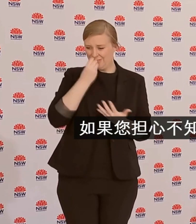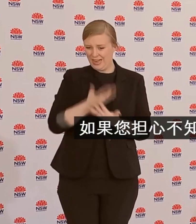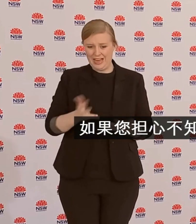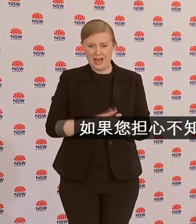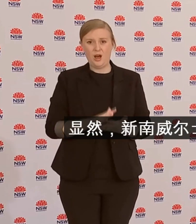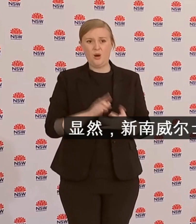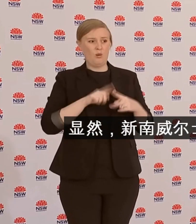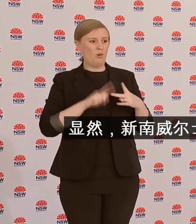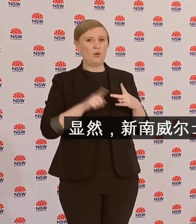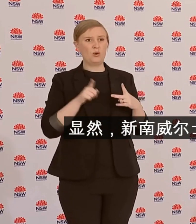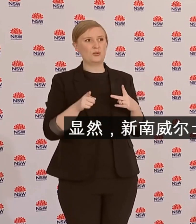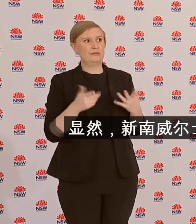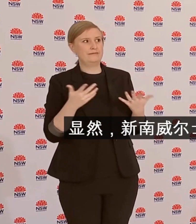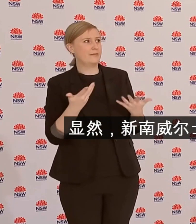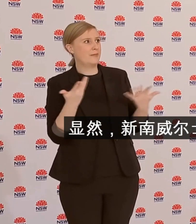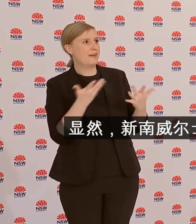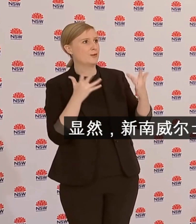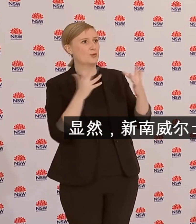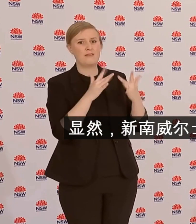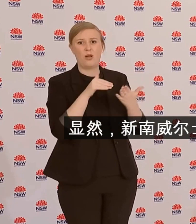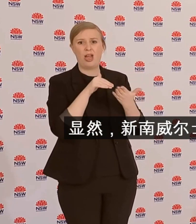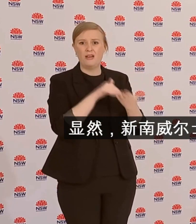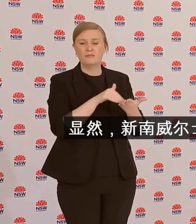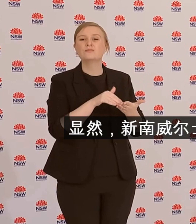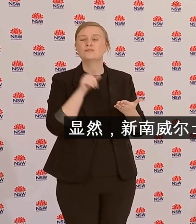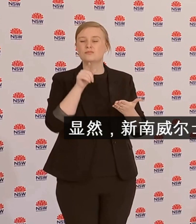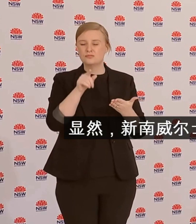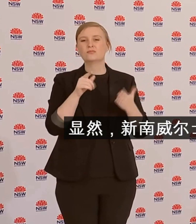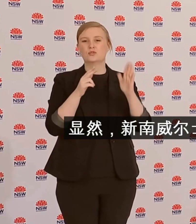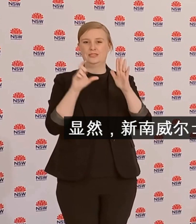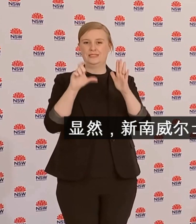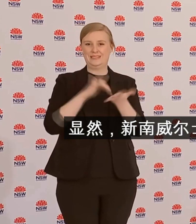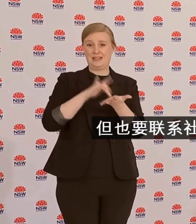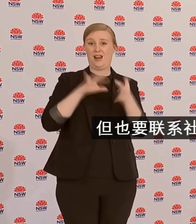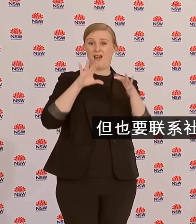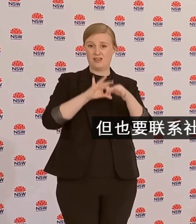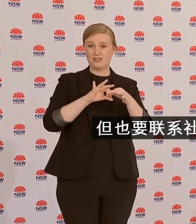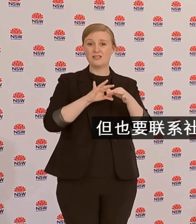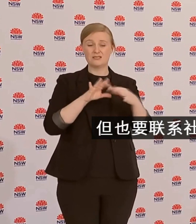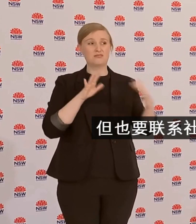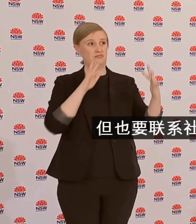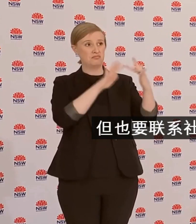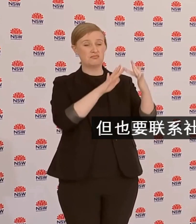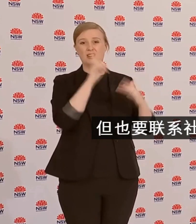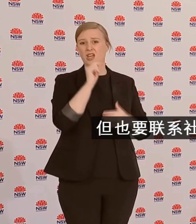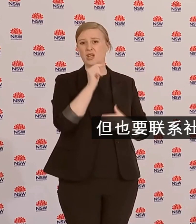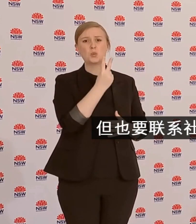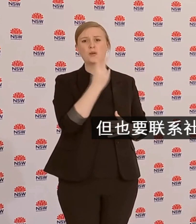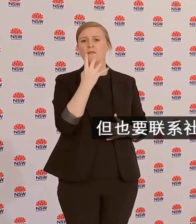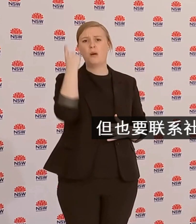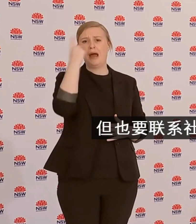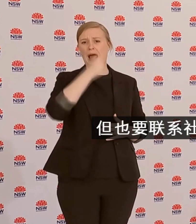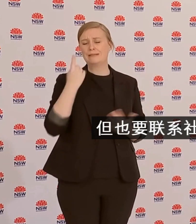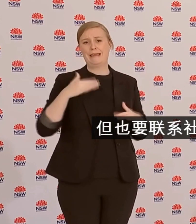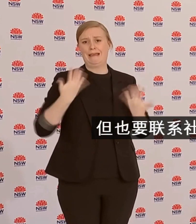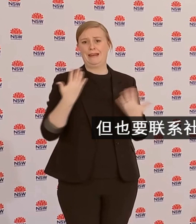help, obviously Service New South Wales is available 24/7, but also go contact a community